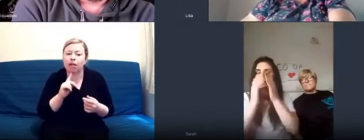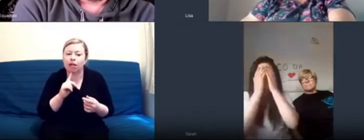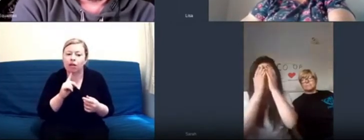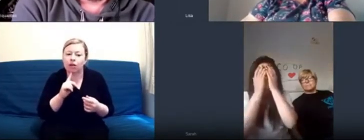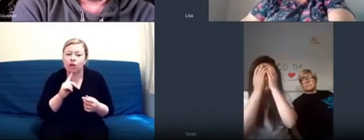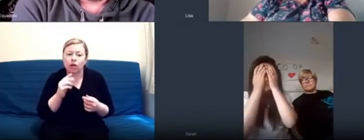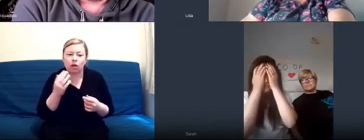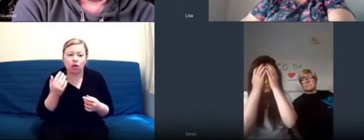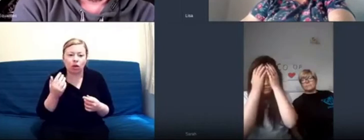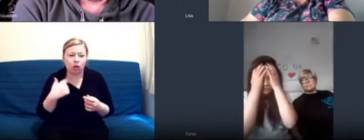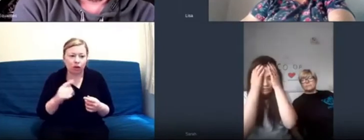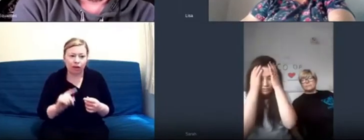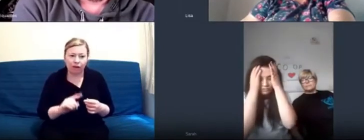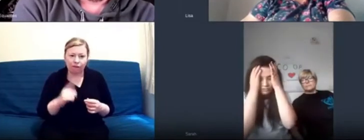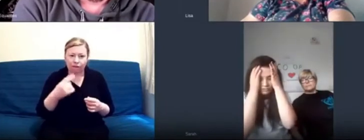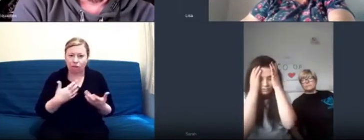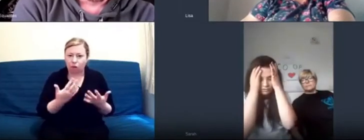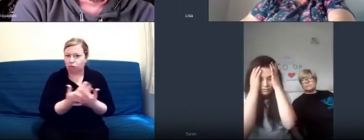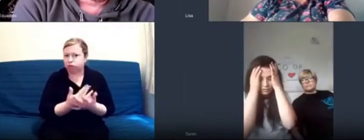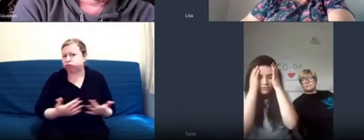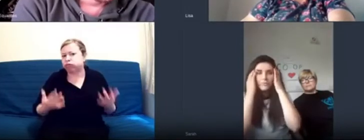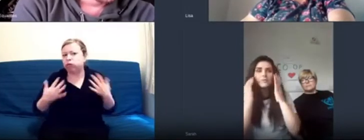I had all these calls, and I was like,